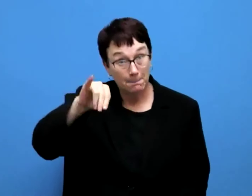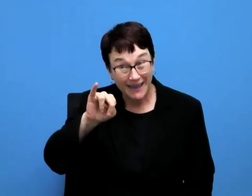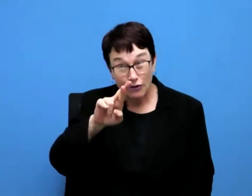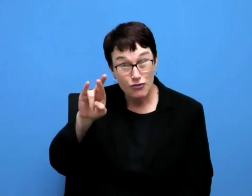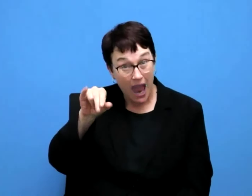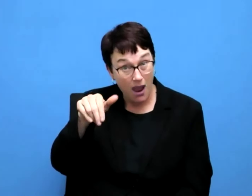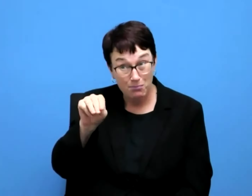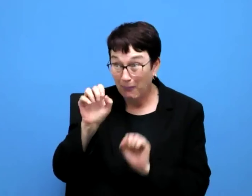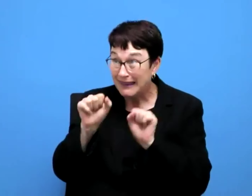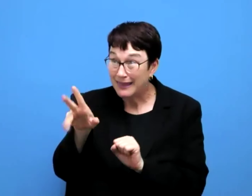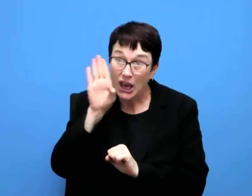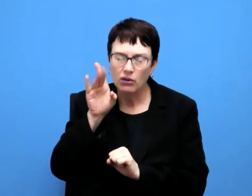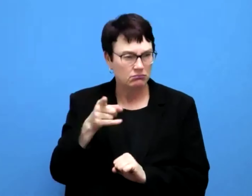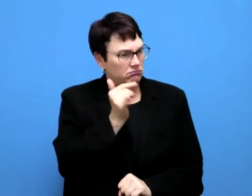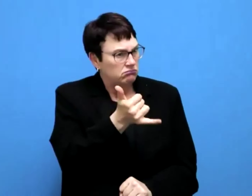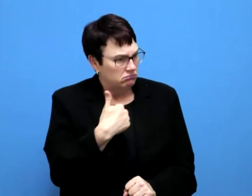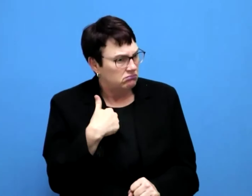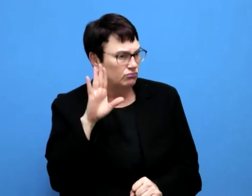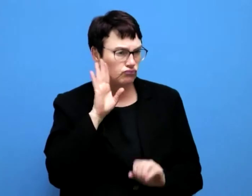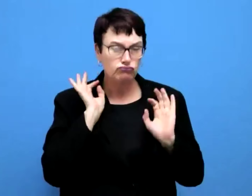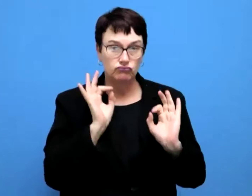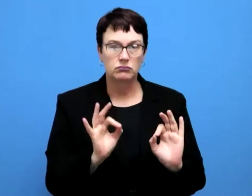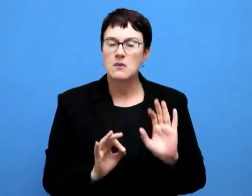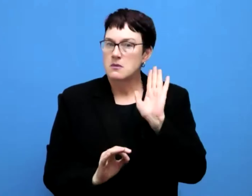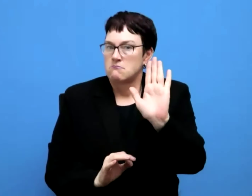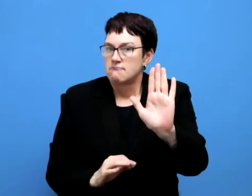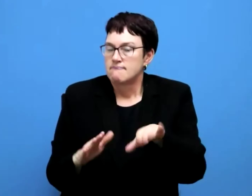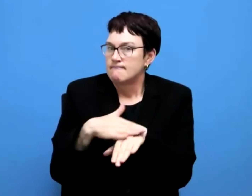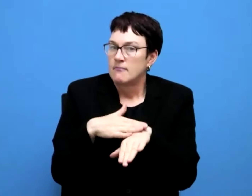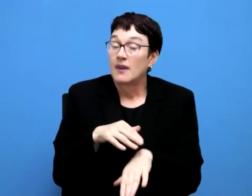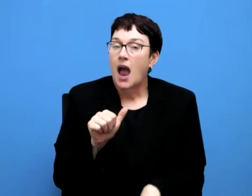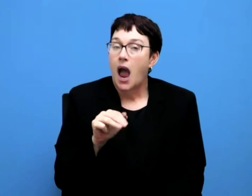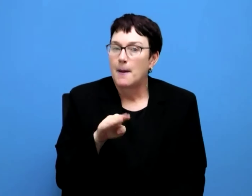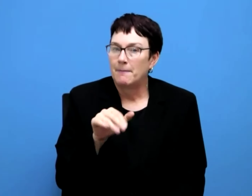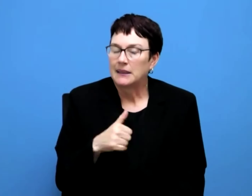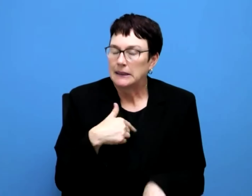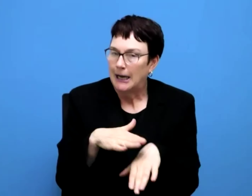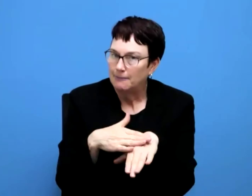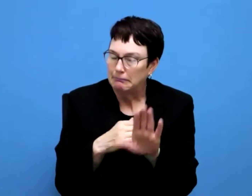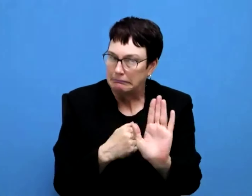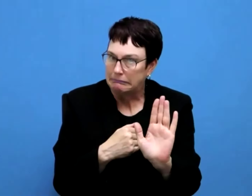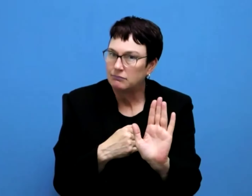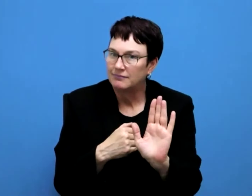I Might can be- hear. It might be my connection. Sorry. Thank you. Shall I continue?